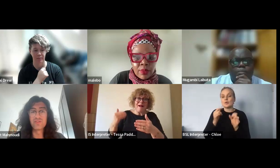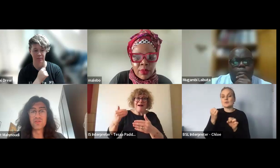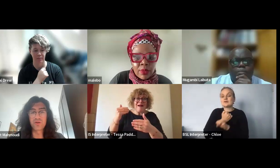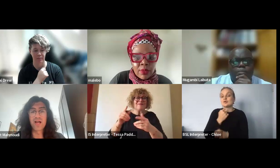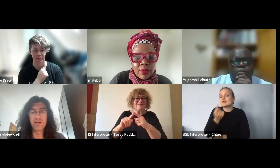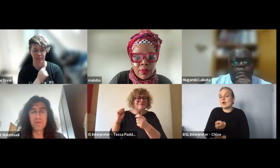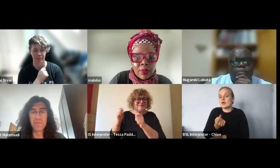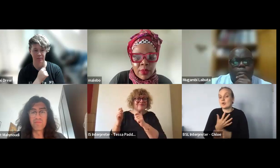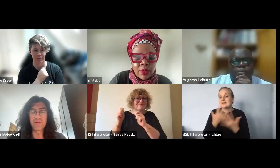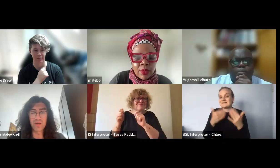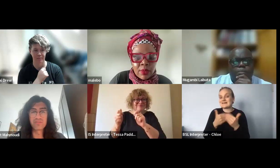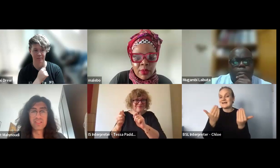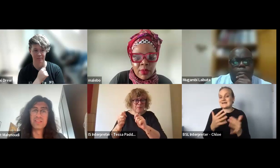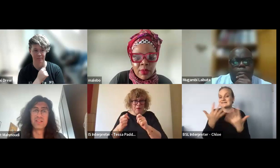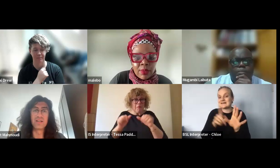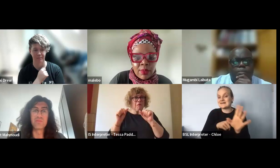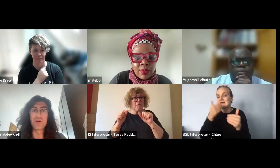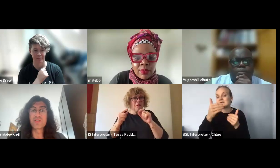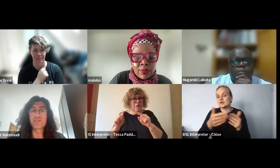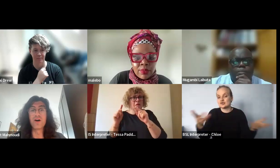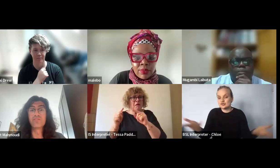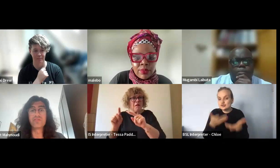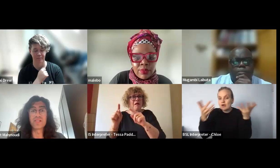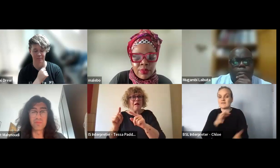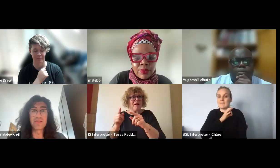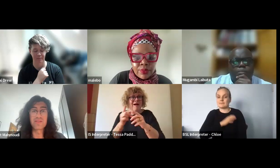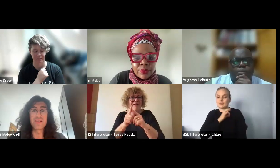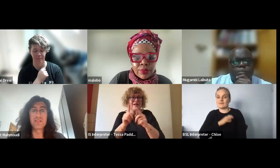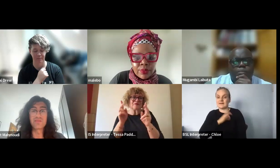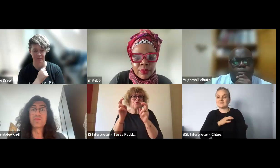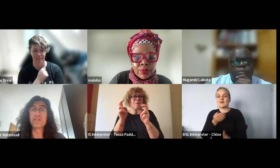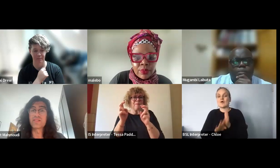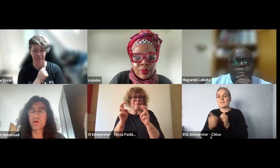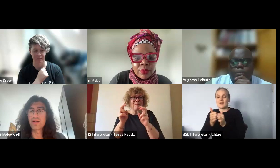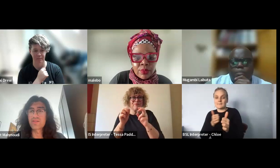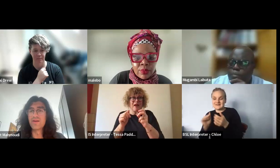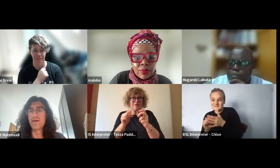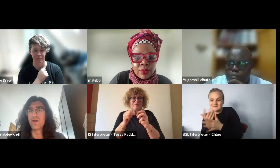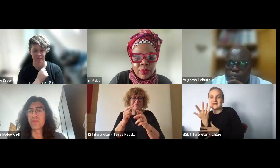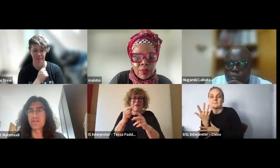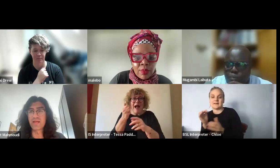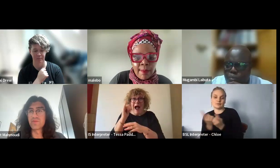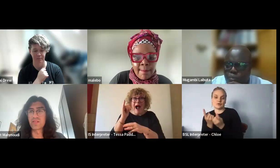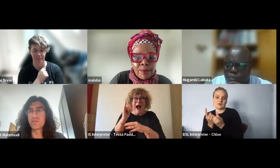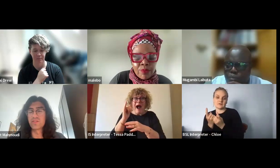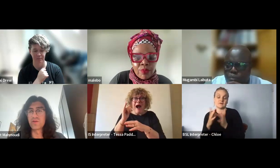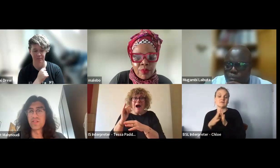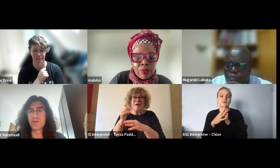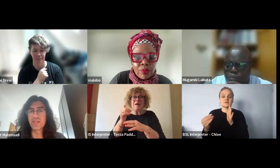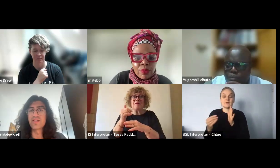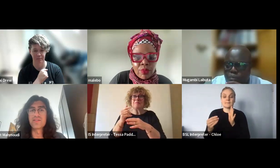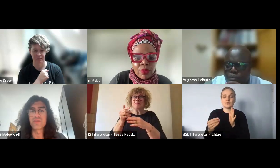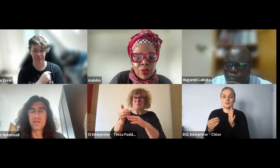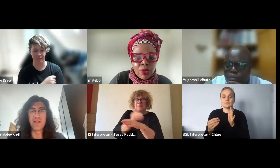later to drive up the profit margins of the companies that are developing these products. Examples include,